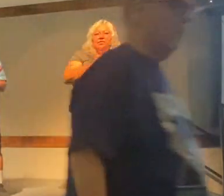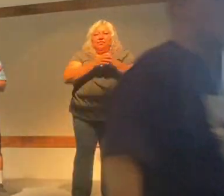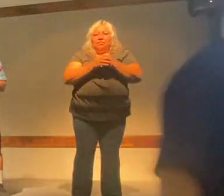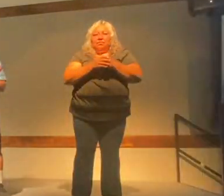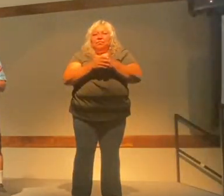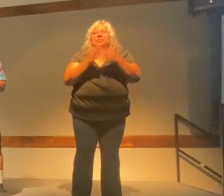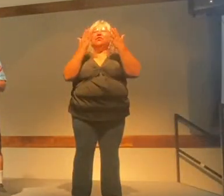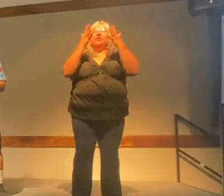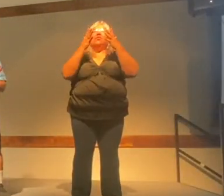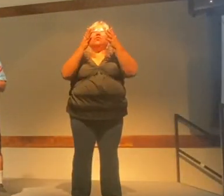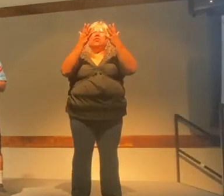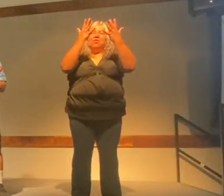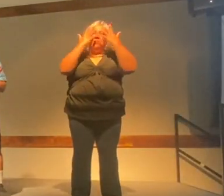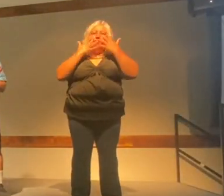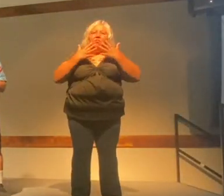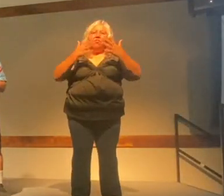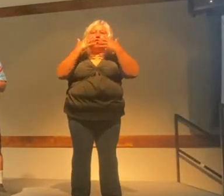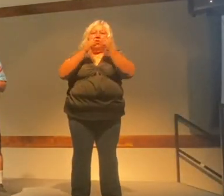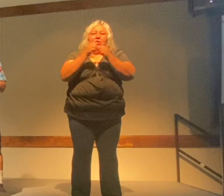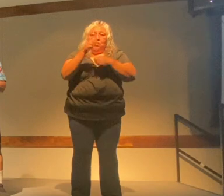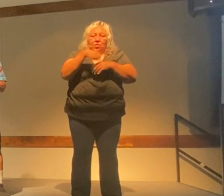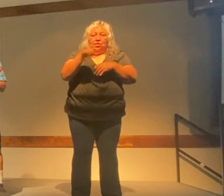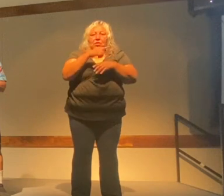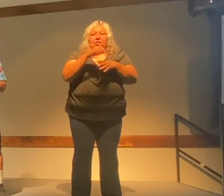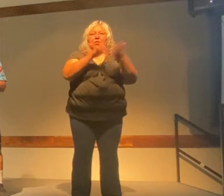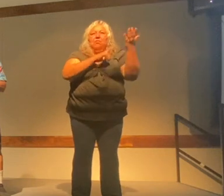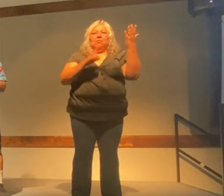You are mourning with them, Lord.